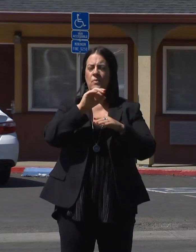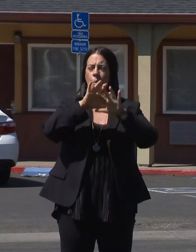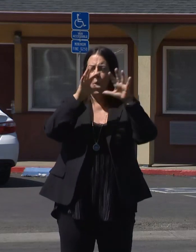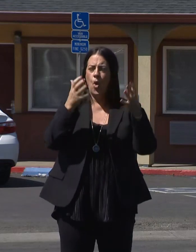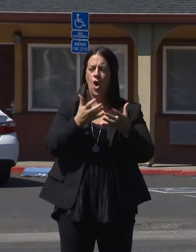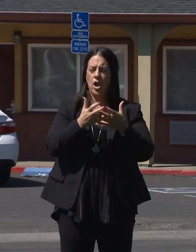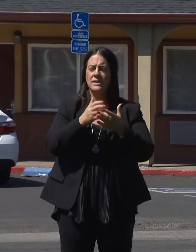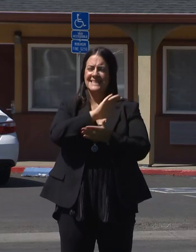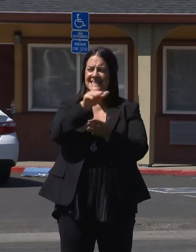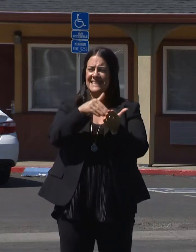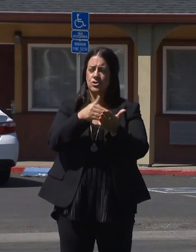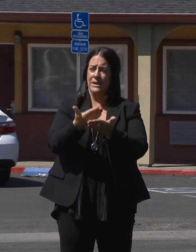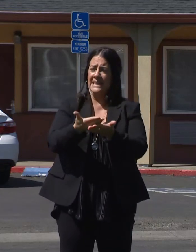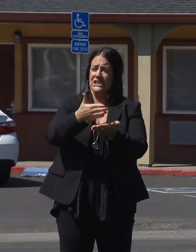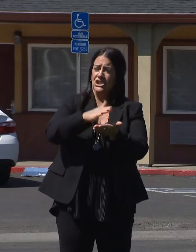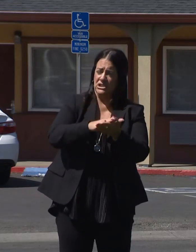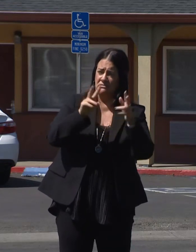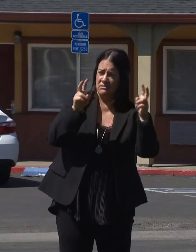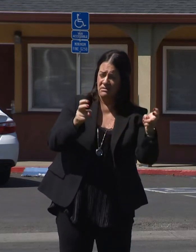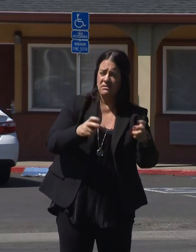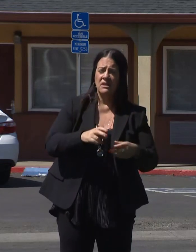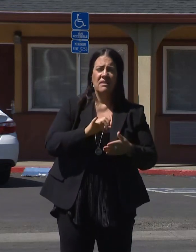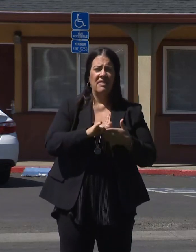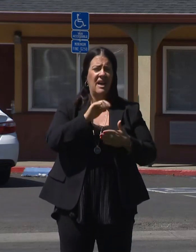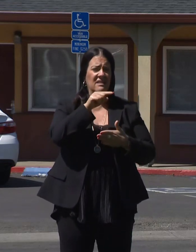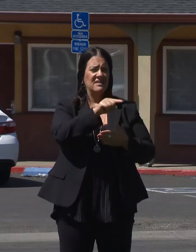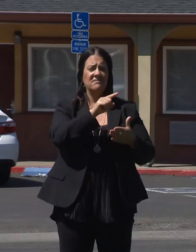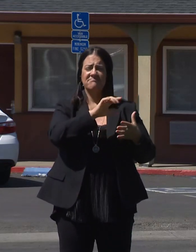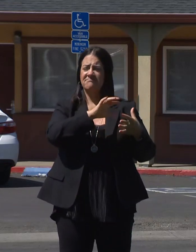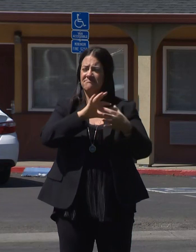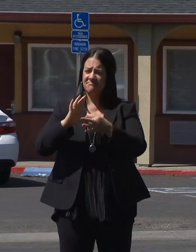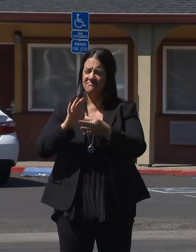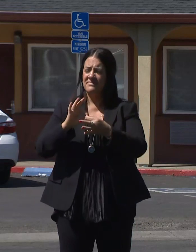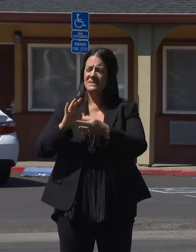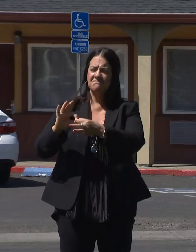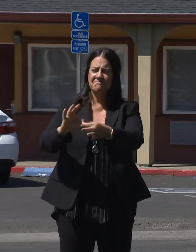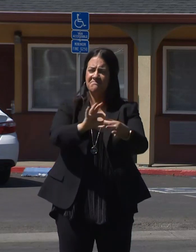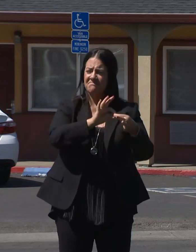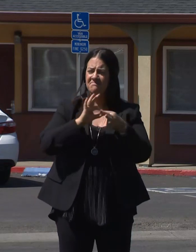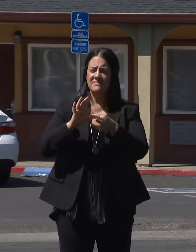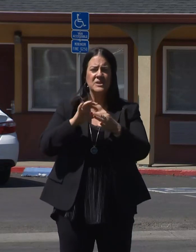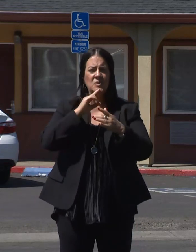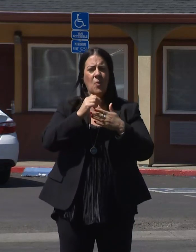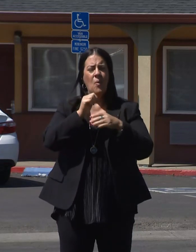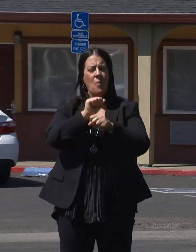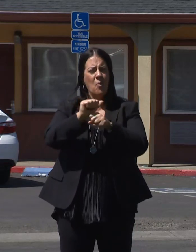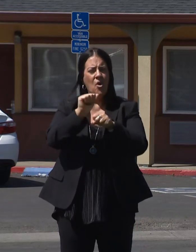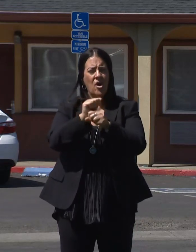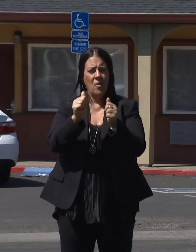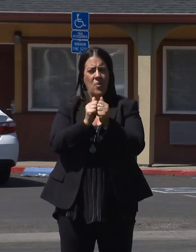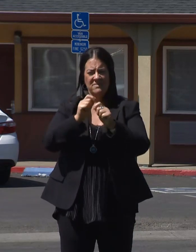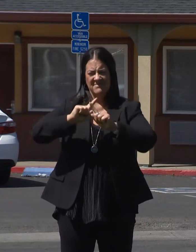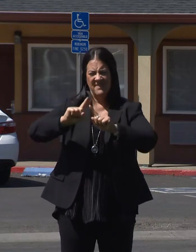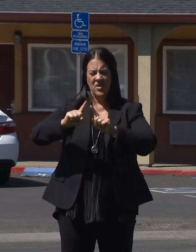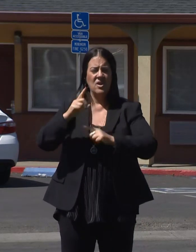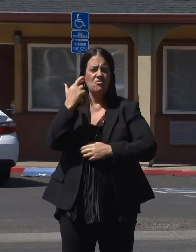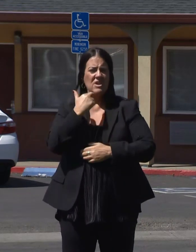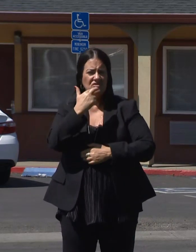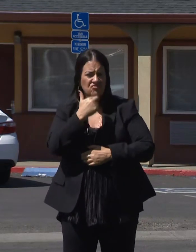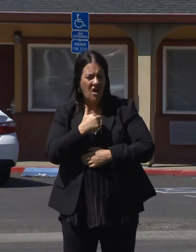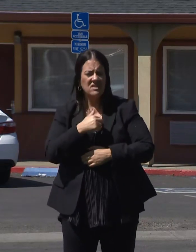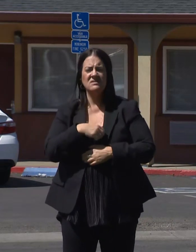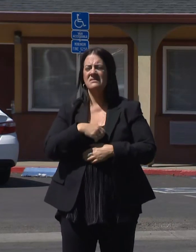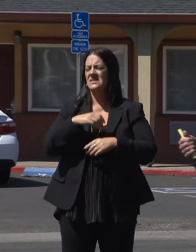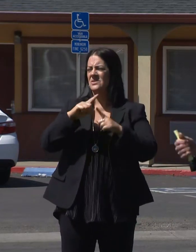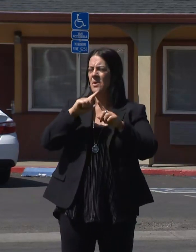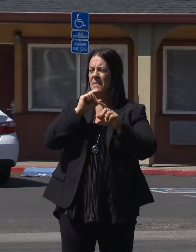this cause, connecting themselves to this movement, and providing those meals, working with local restaurateurs